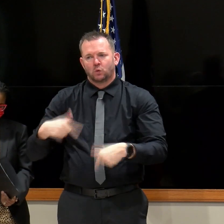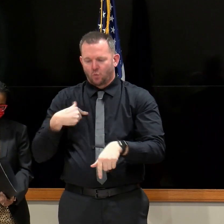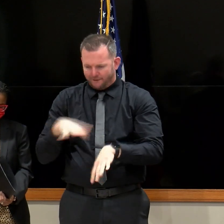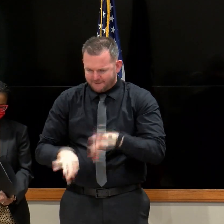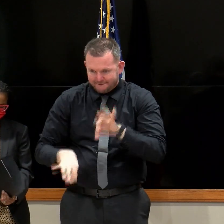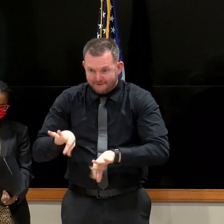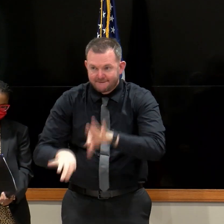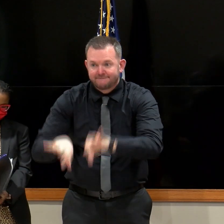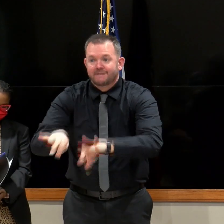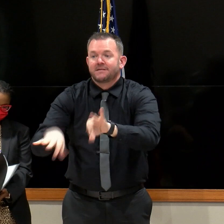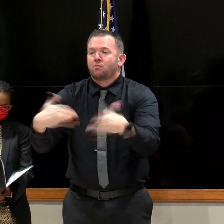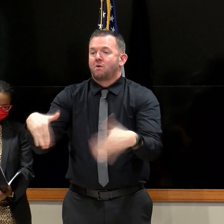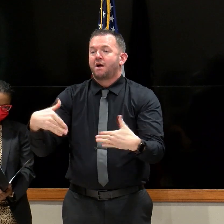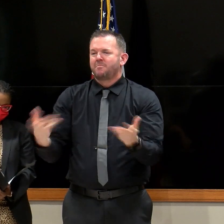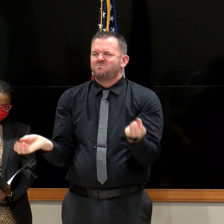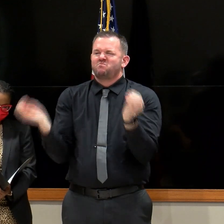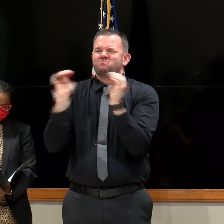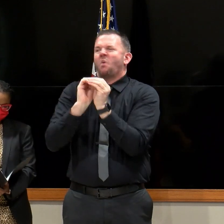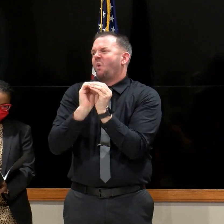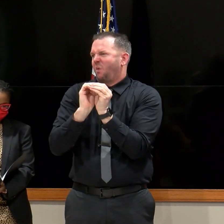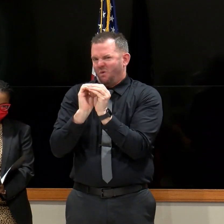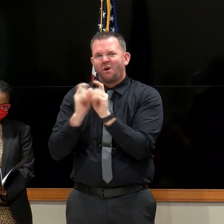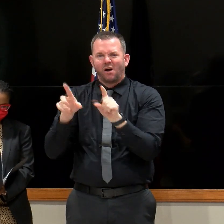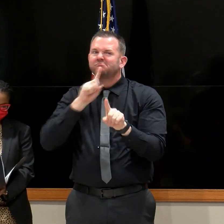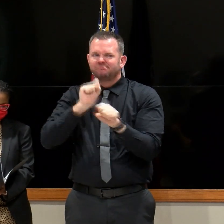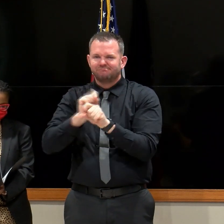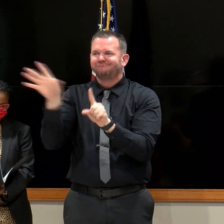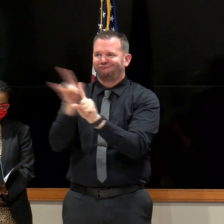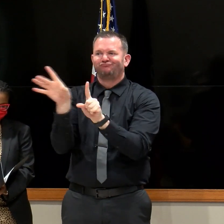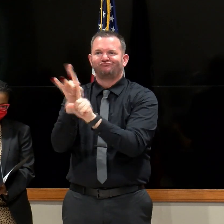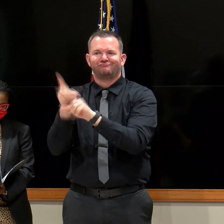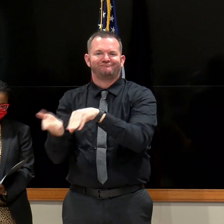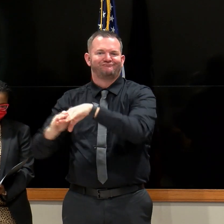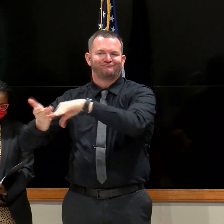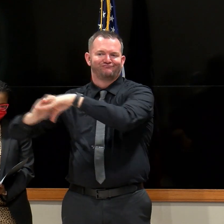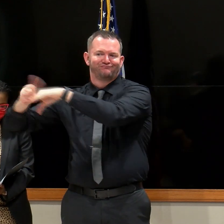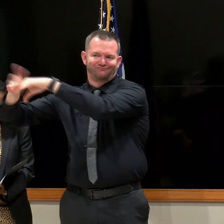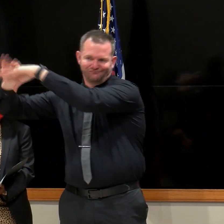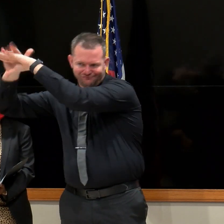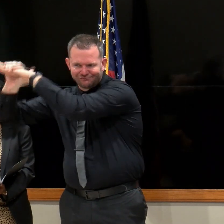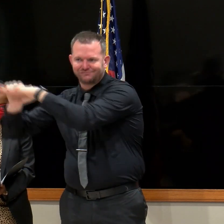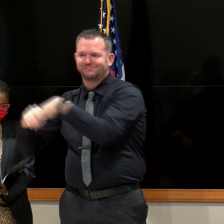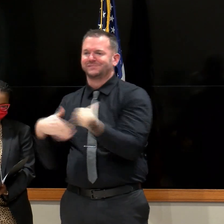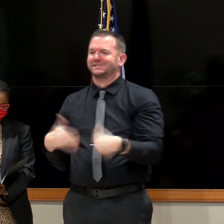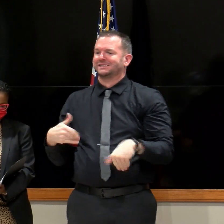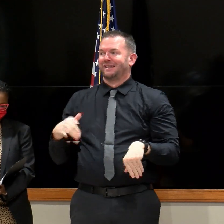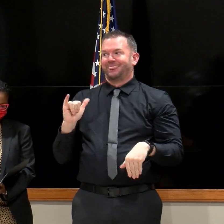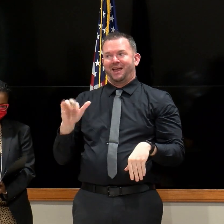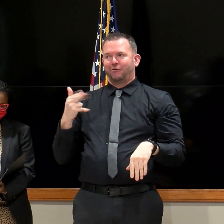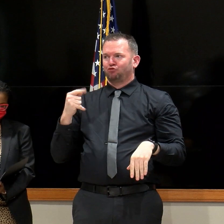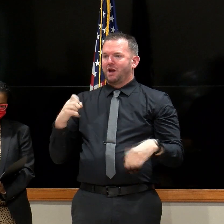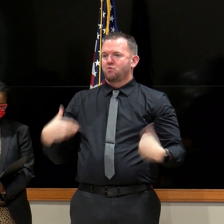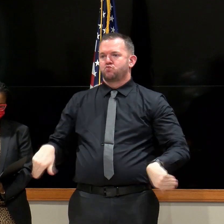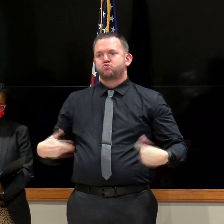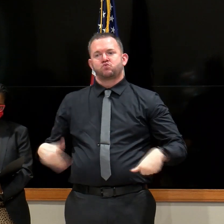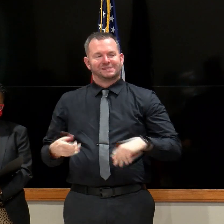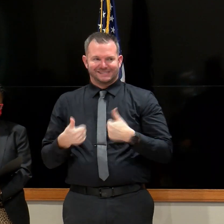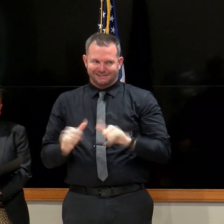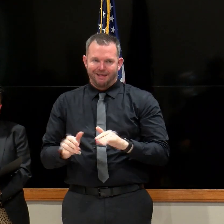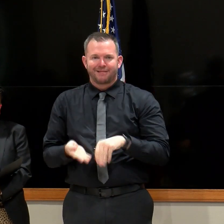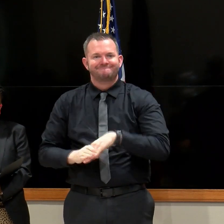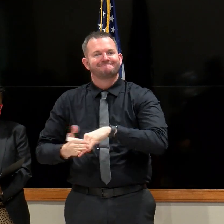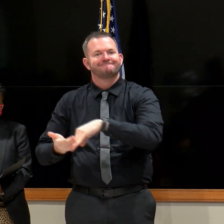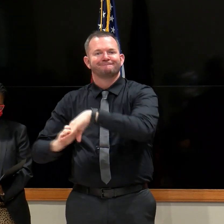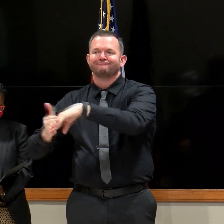the positivity rate is increasing. The hospital rate number is increasing.